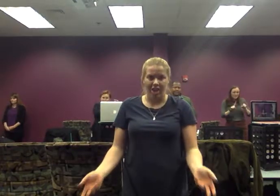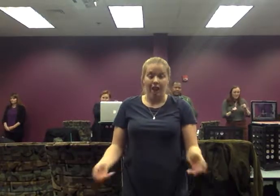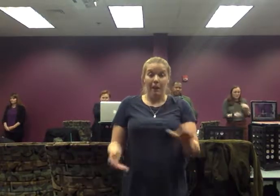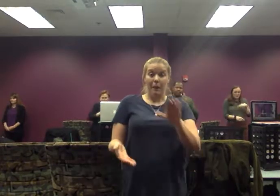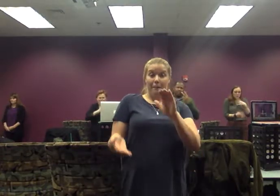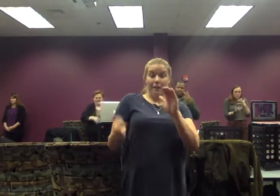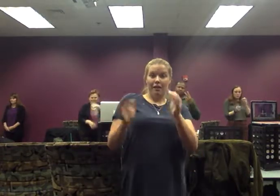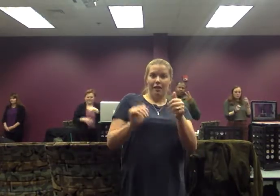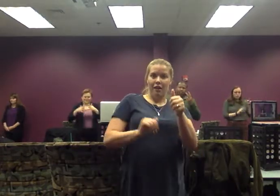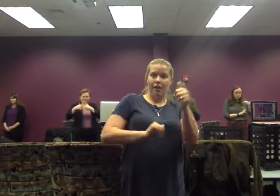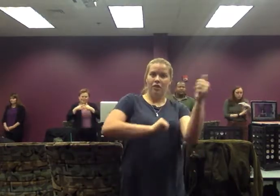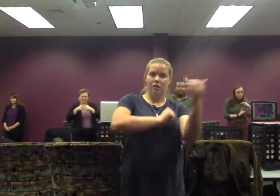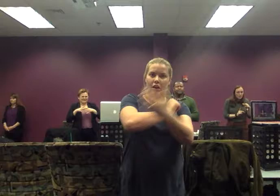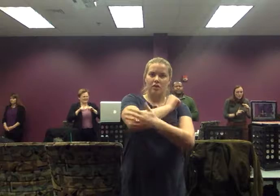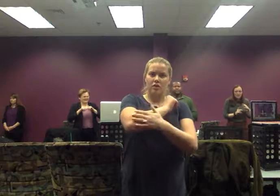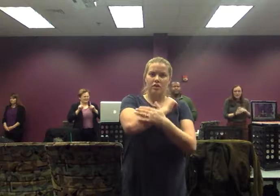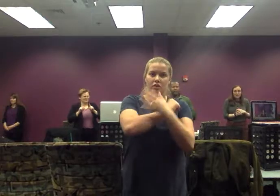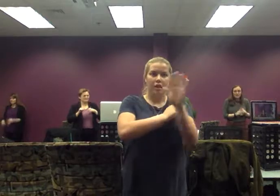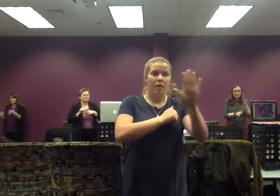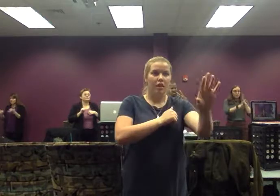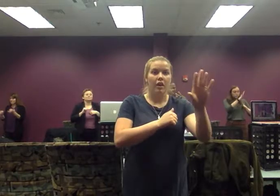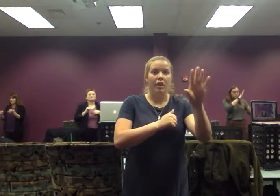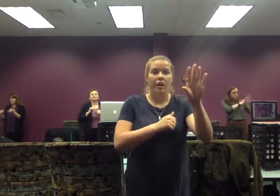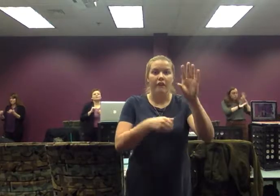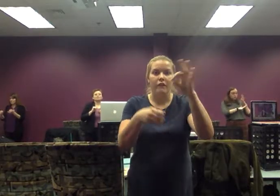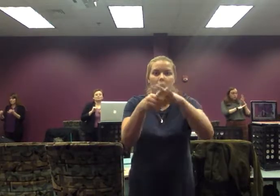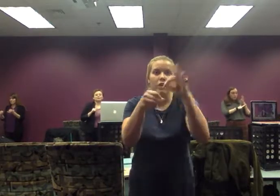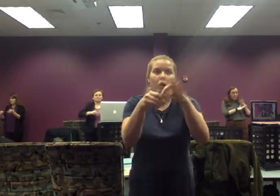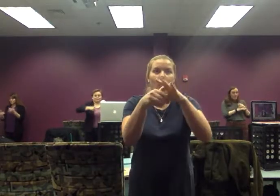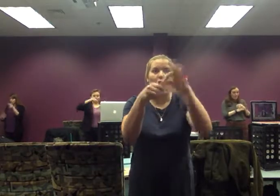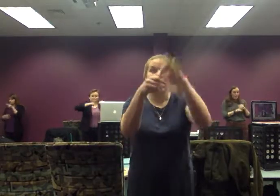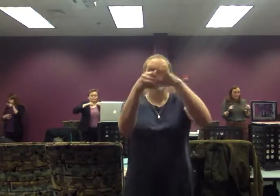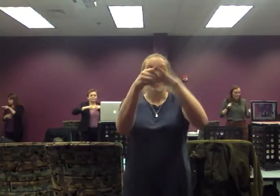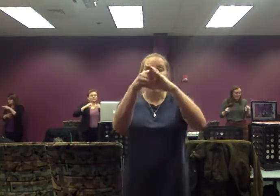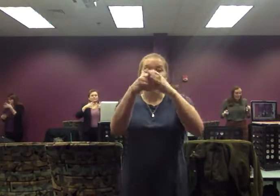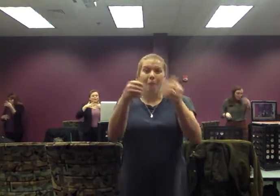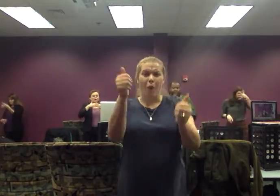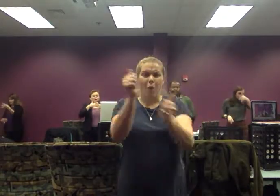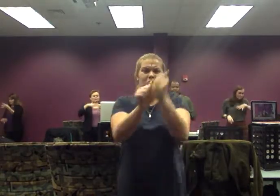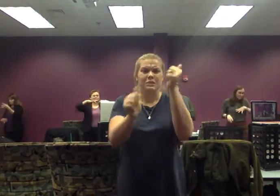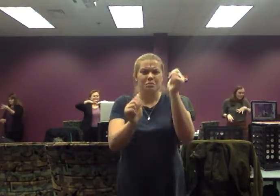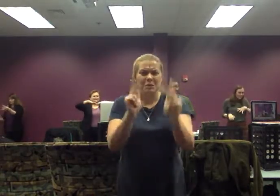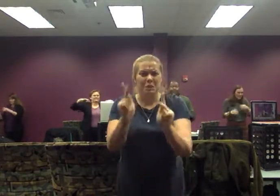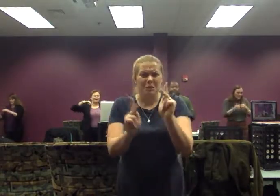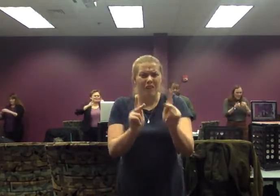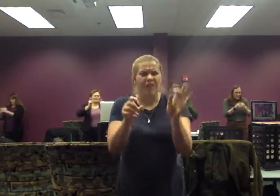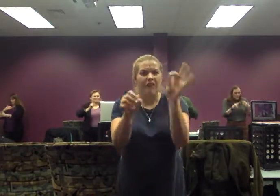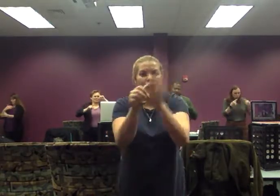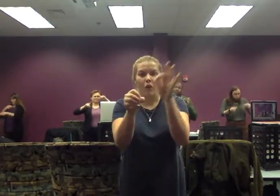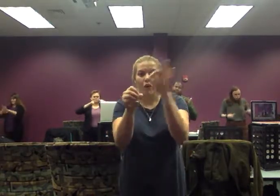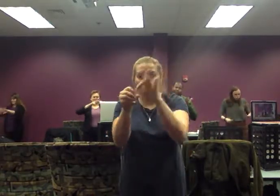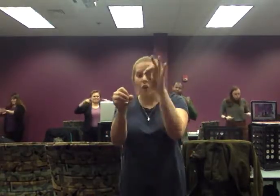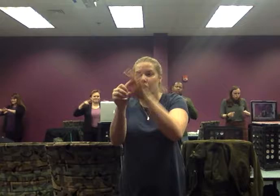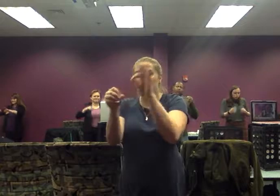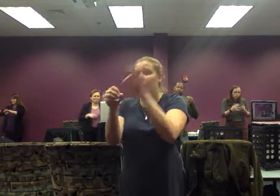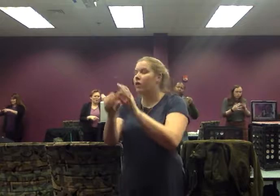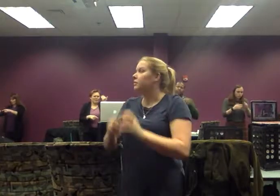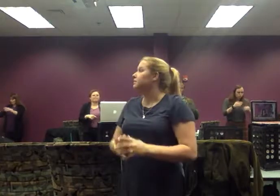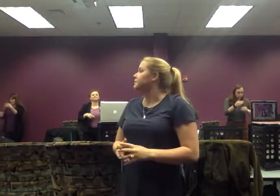the interests that divided the country then and how they came through. Before I do that, let me just highlight the voting. It took